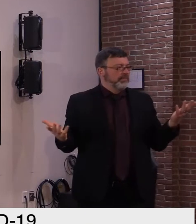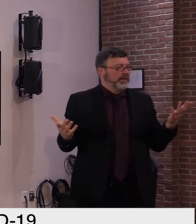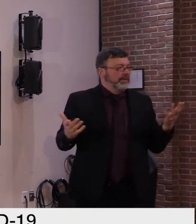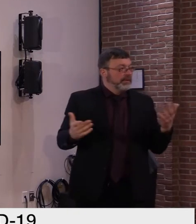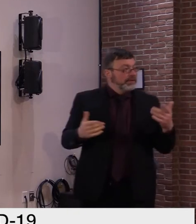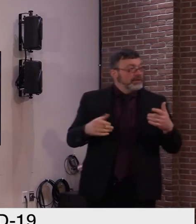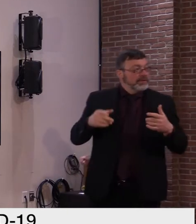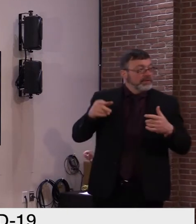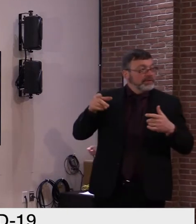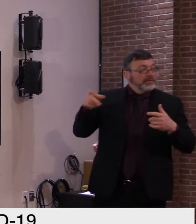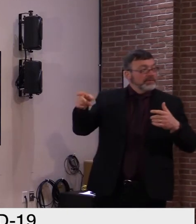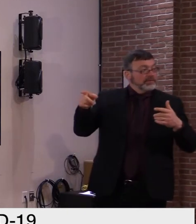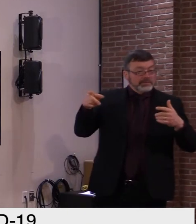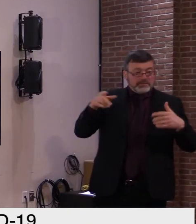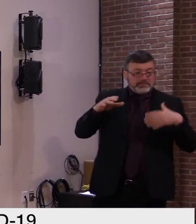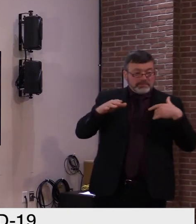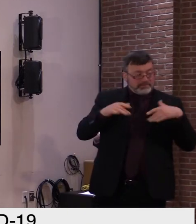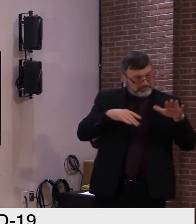Well, thank you very much. Thank you, Mike.